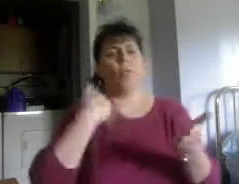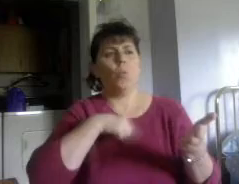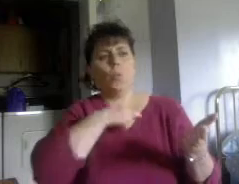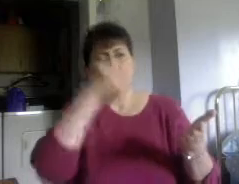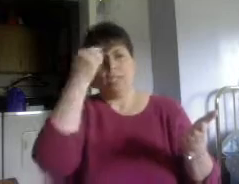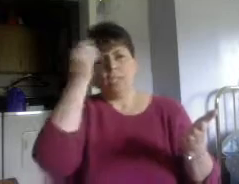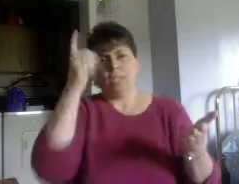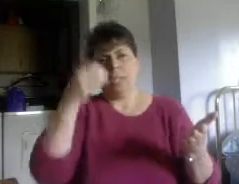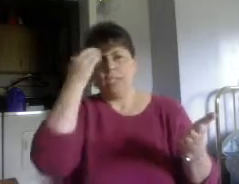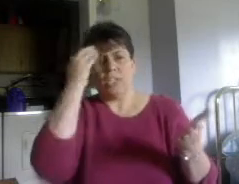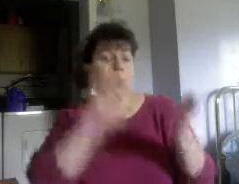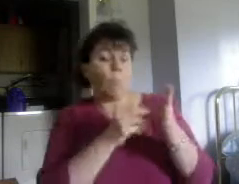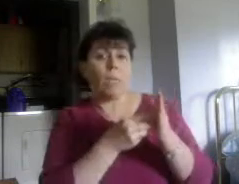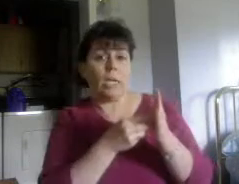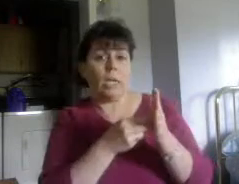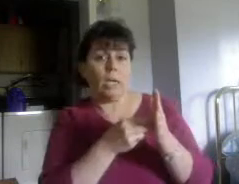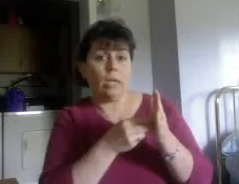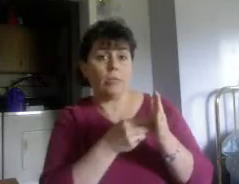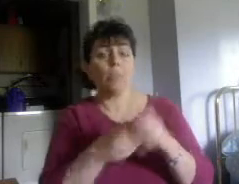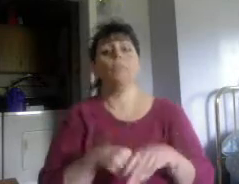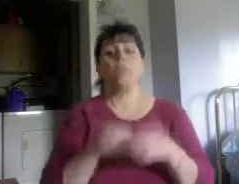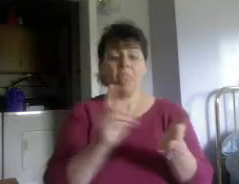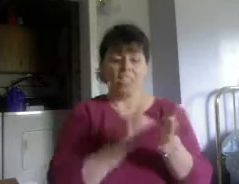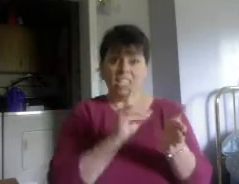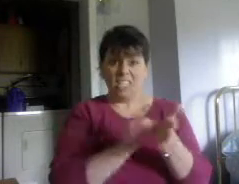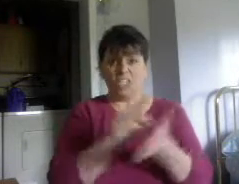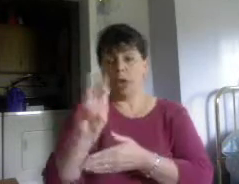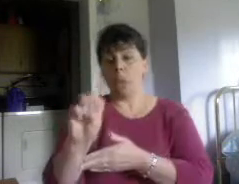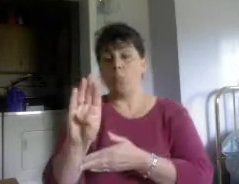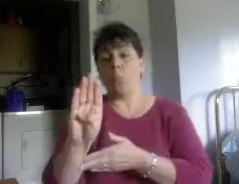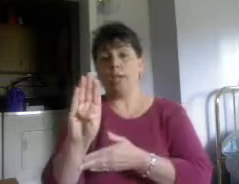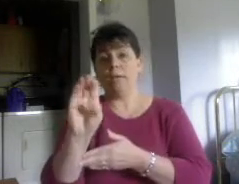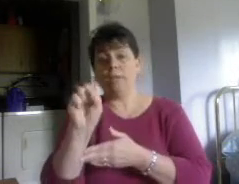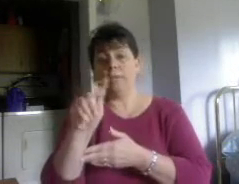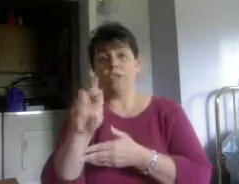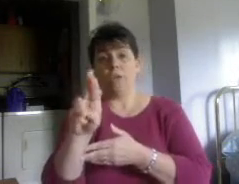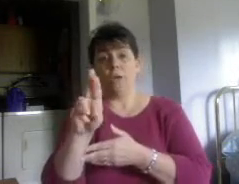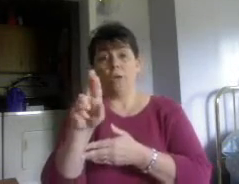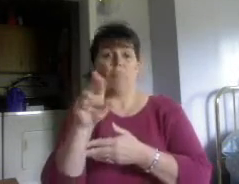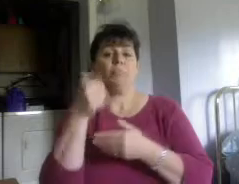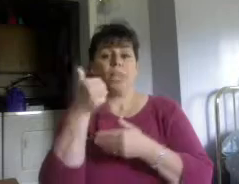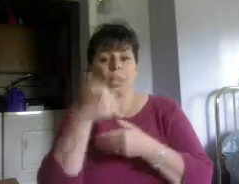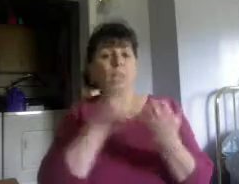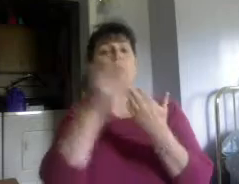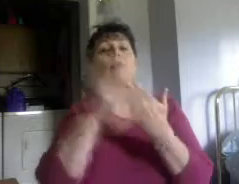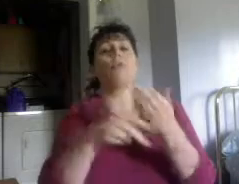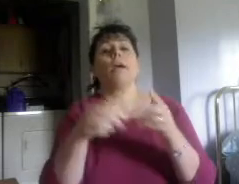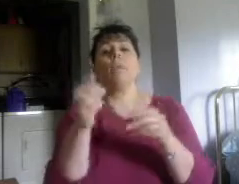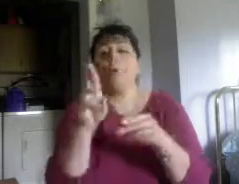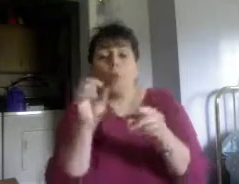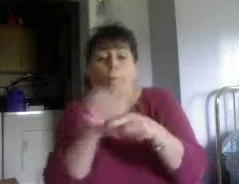elements. According to Webster, racism is any program or practice of racial